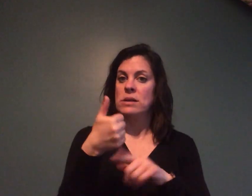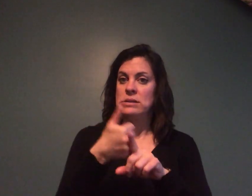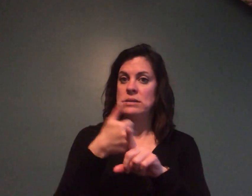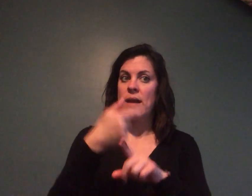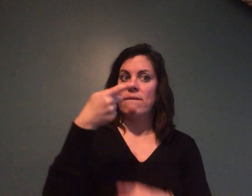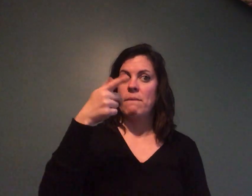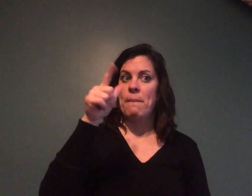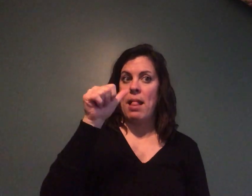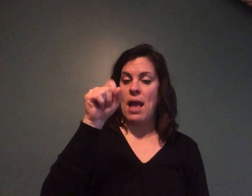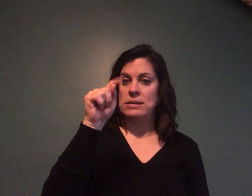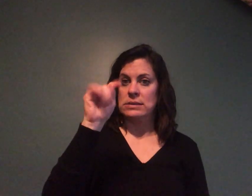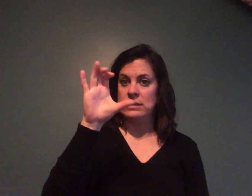Okay.